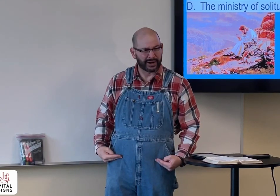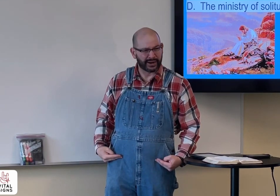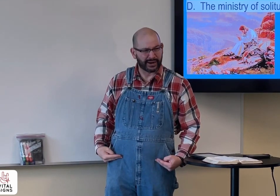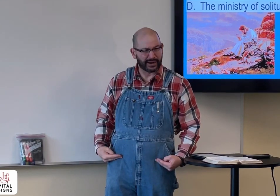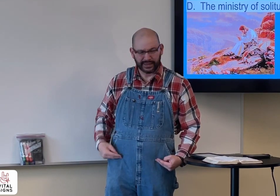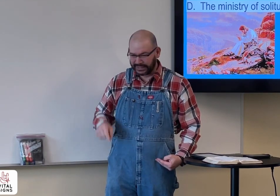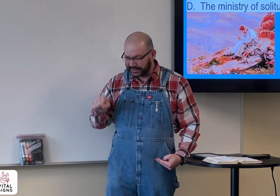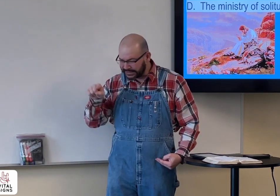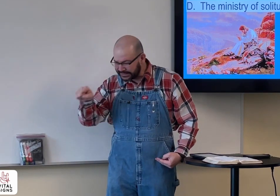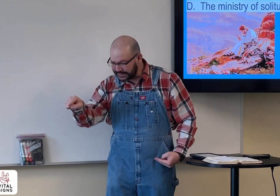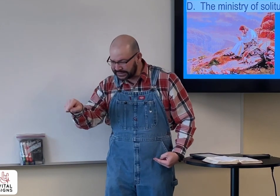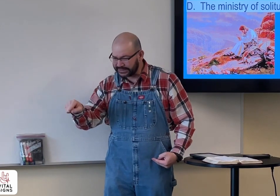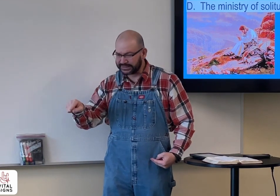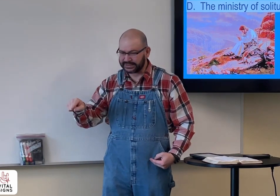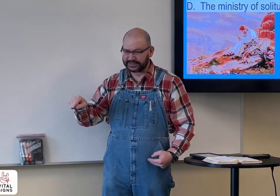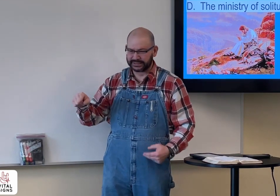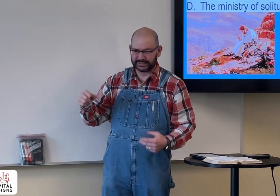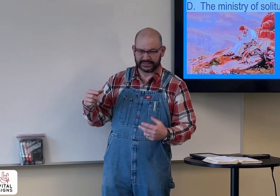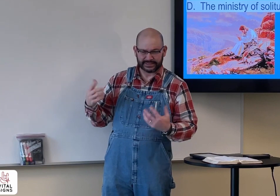human. He